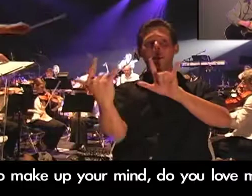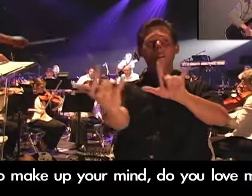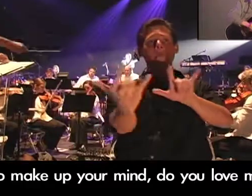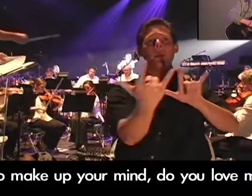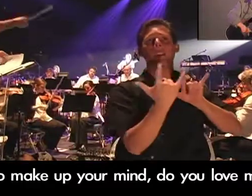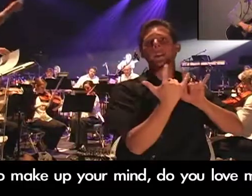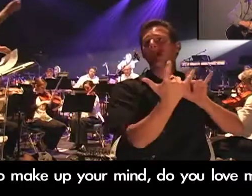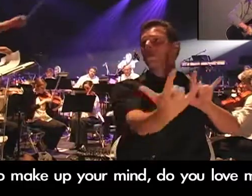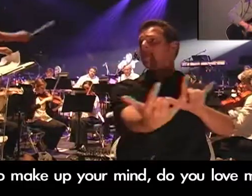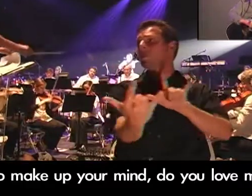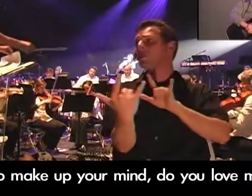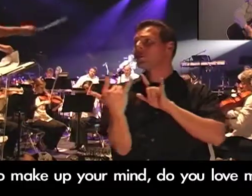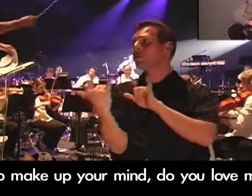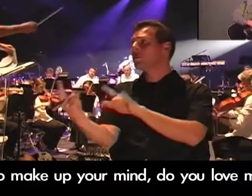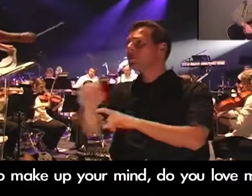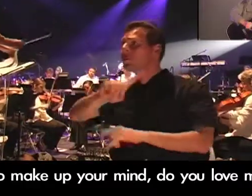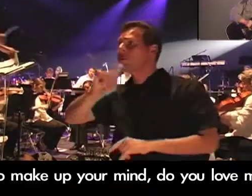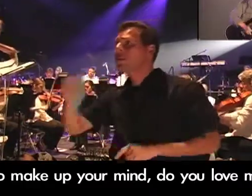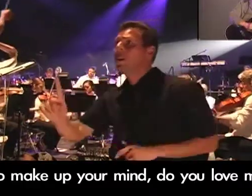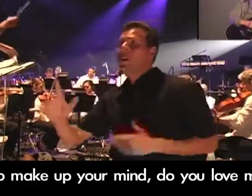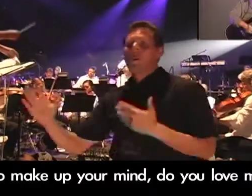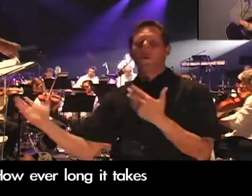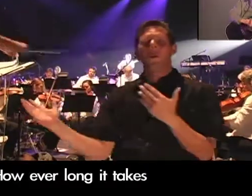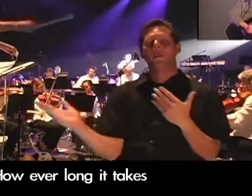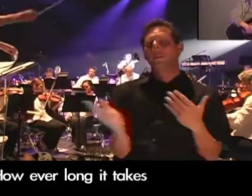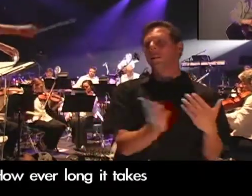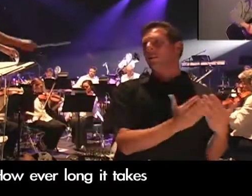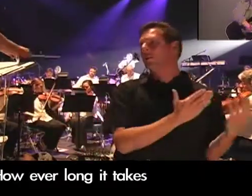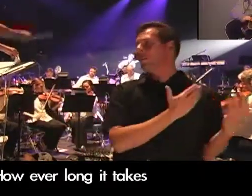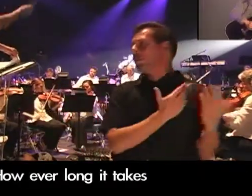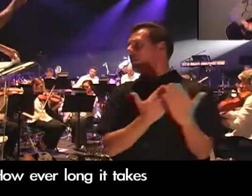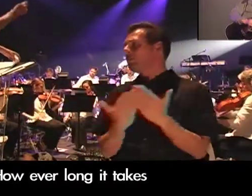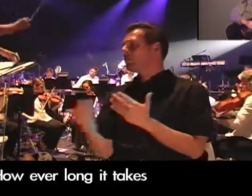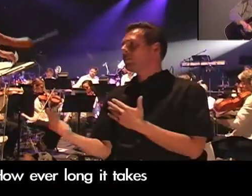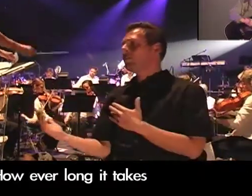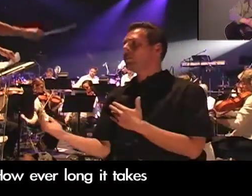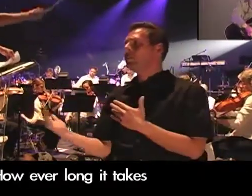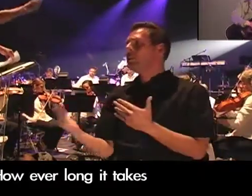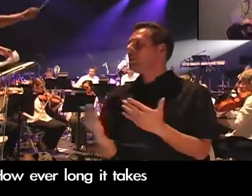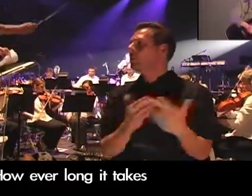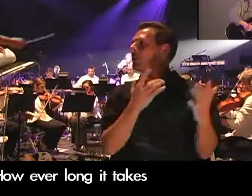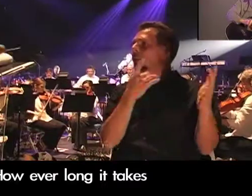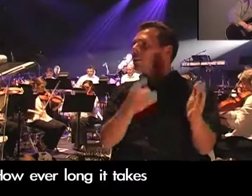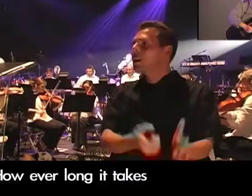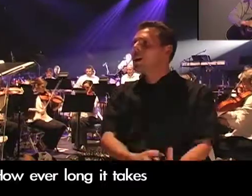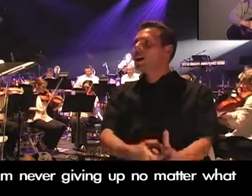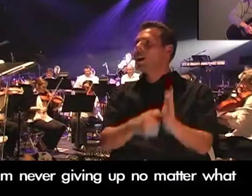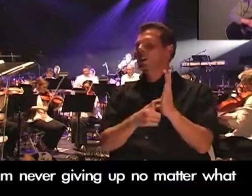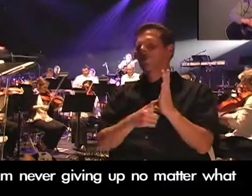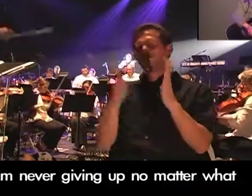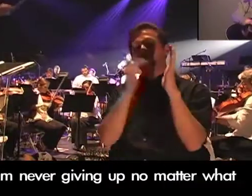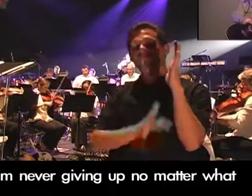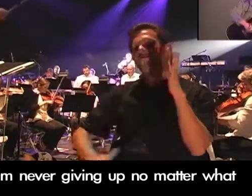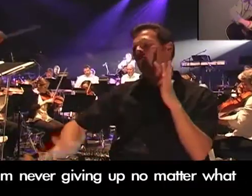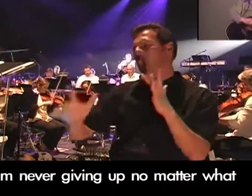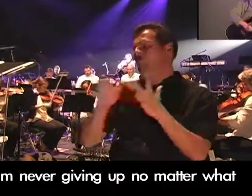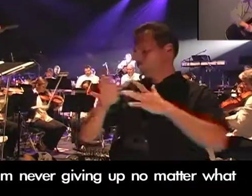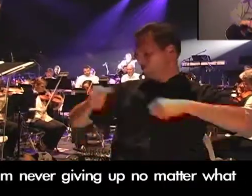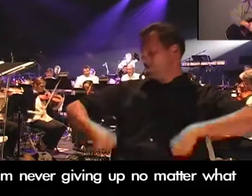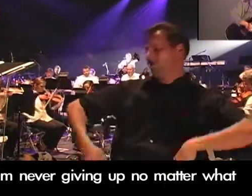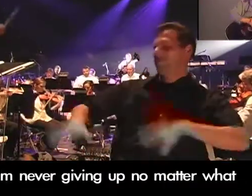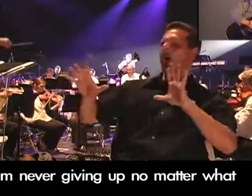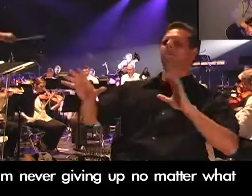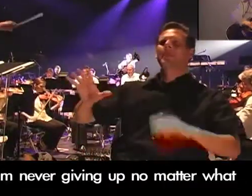you love me too? However long it takes. I've never